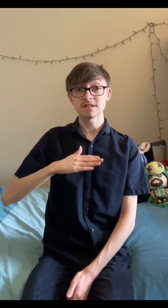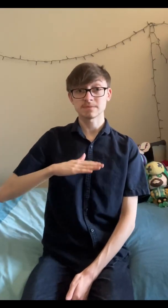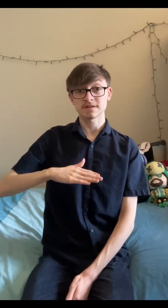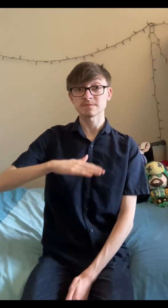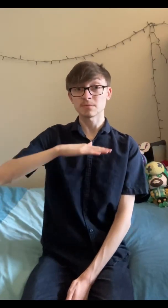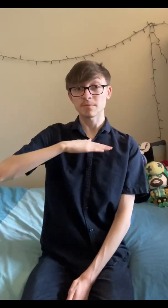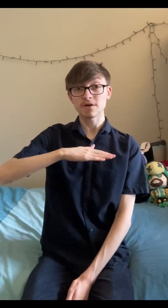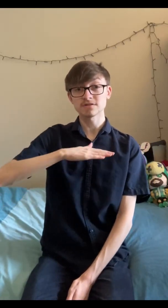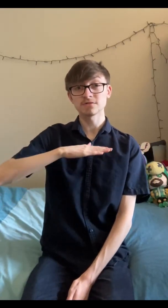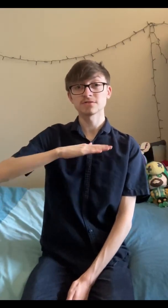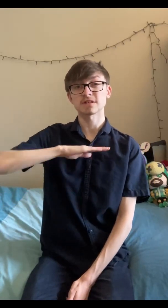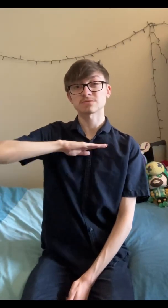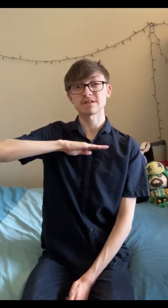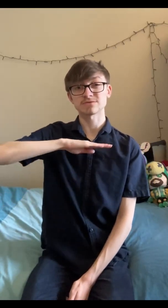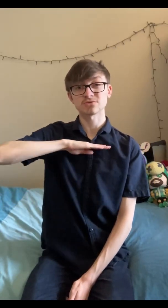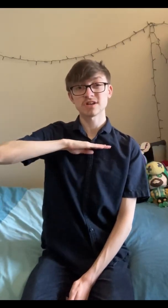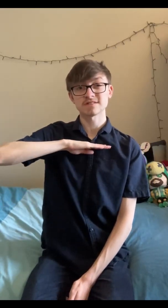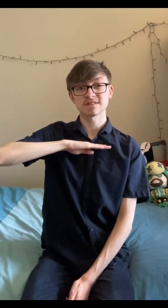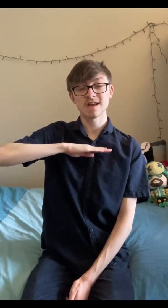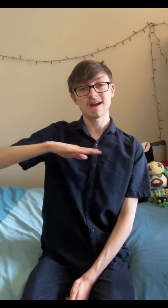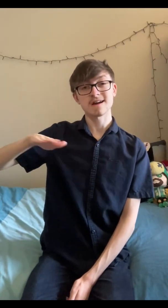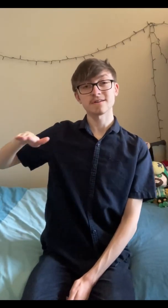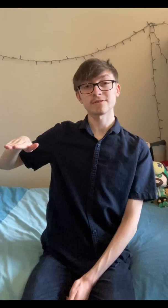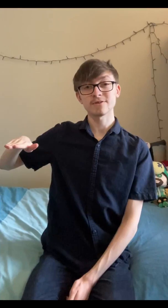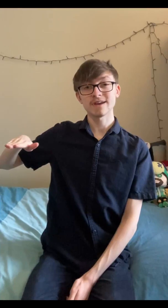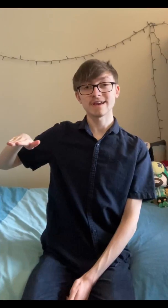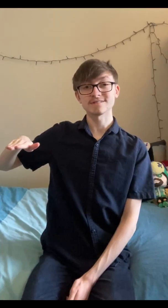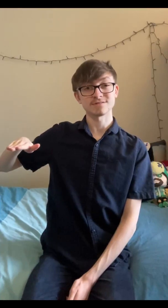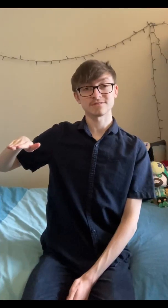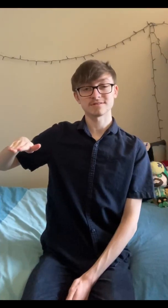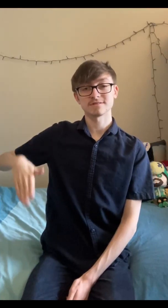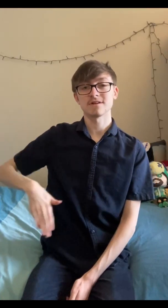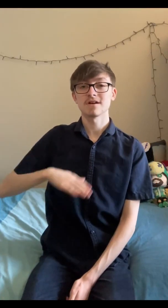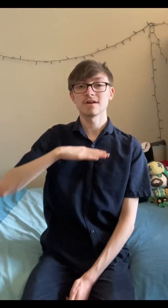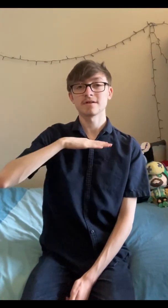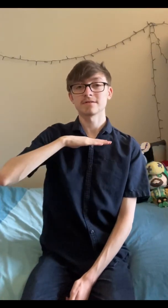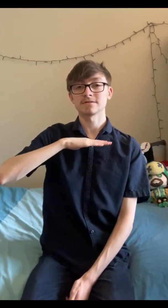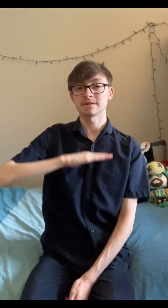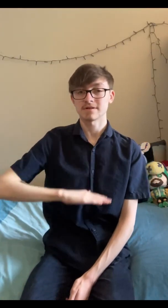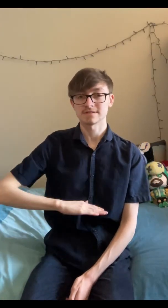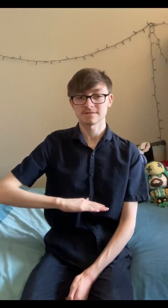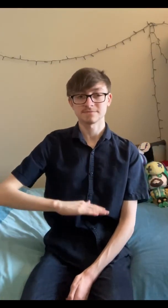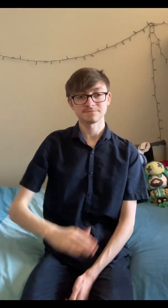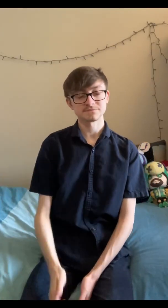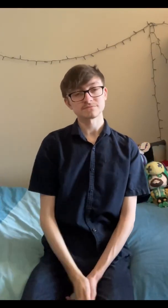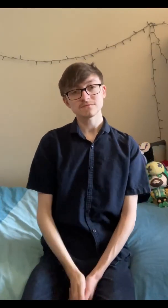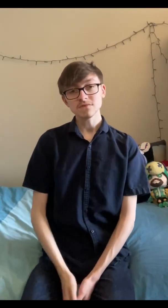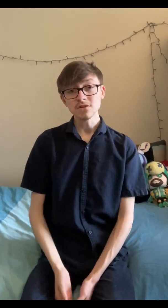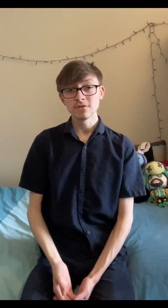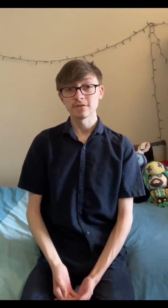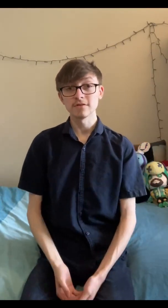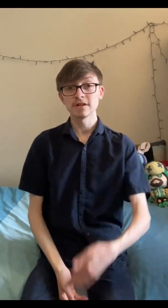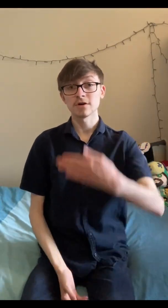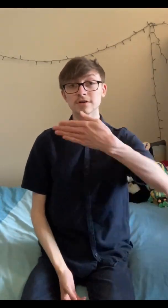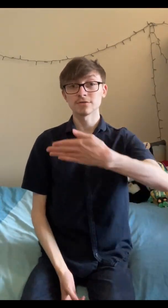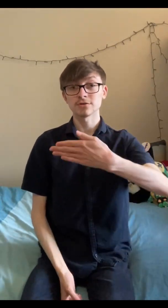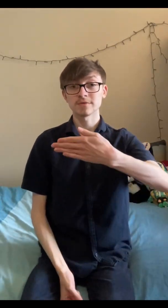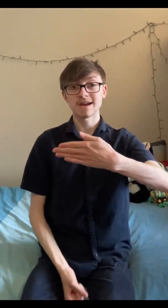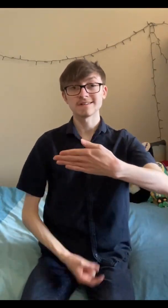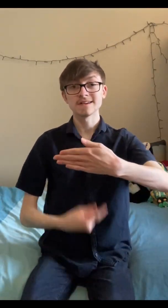depressed is a bit more personal, so that's why it's on your chest, and low is not. Depressed. For lonely, hold out your non-dominant hand,